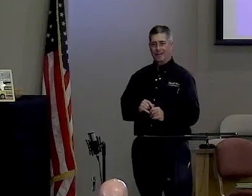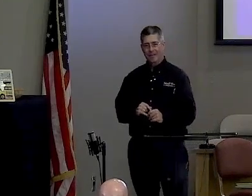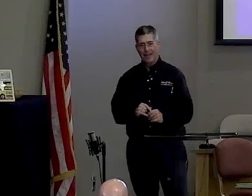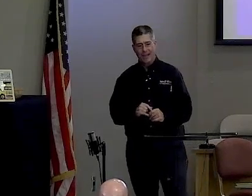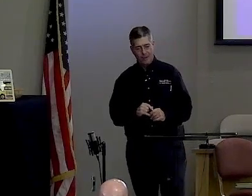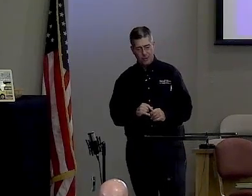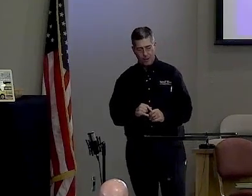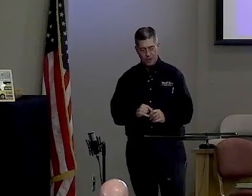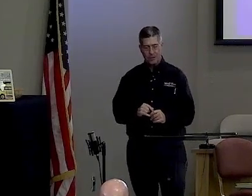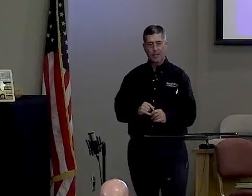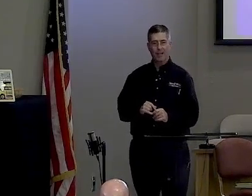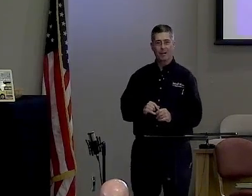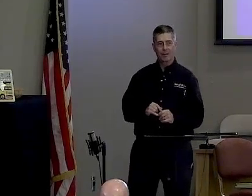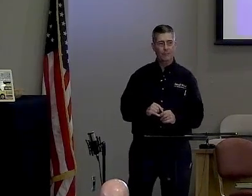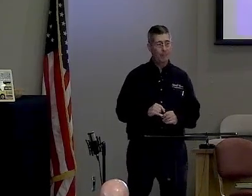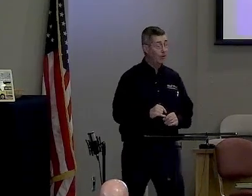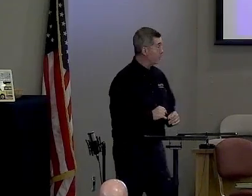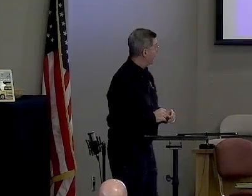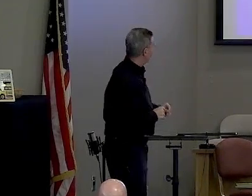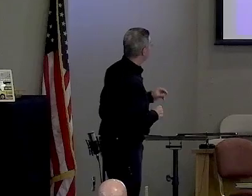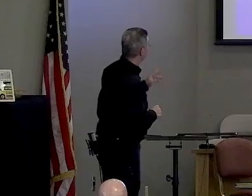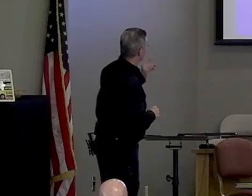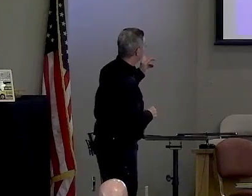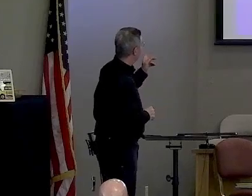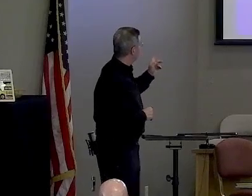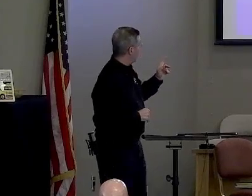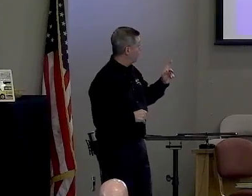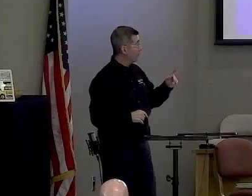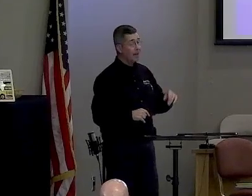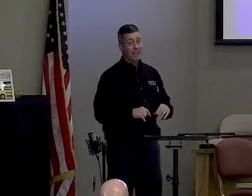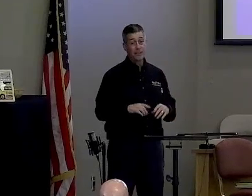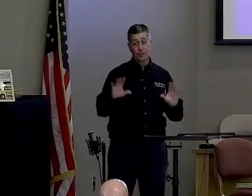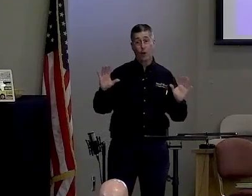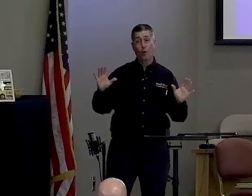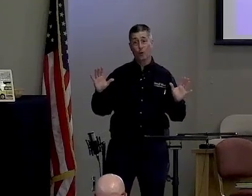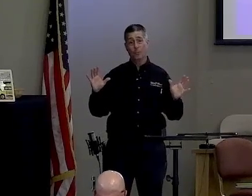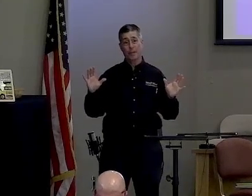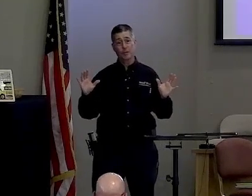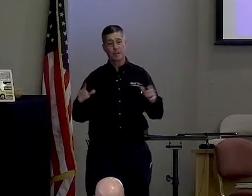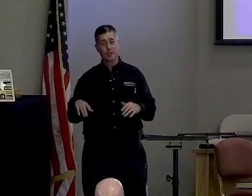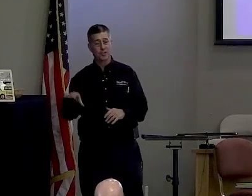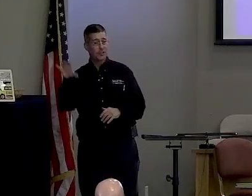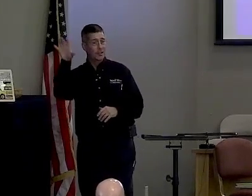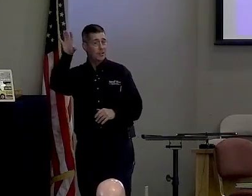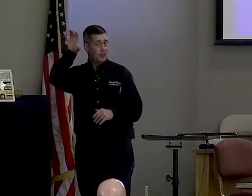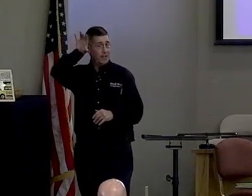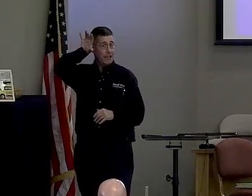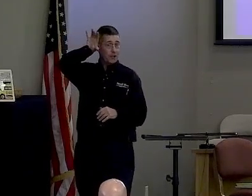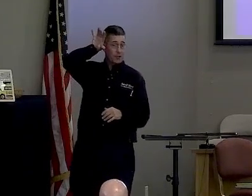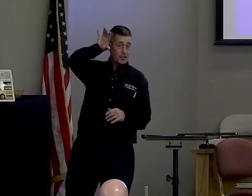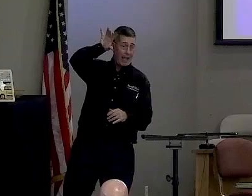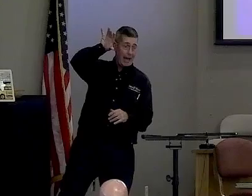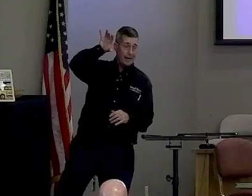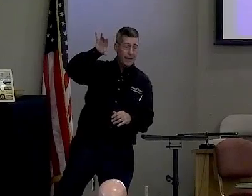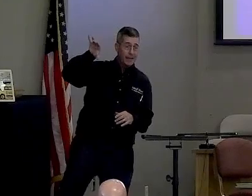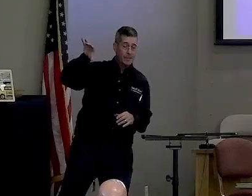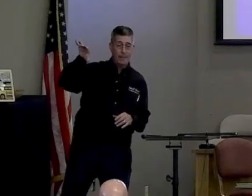Have you ever noticed, maybe you can kind of see something on top. This is an old, old picture, but there's a dish on the side to be able to